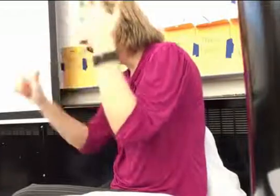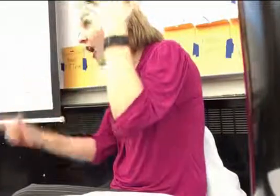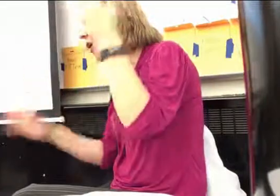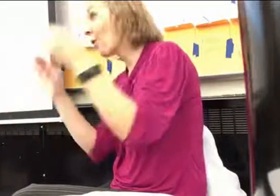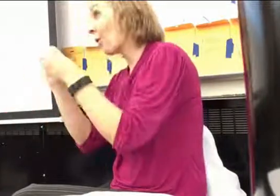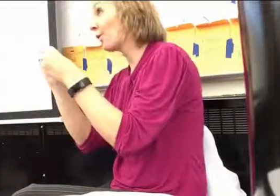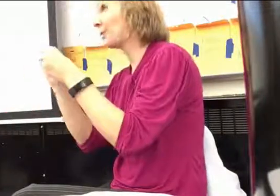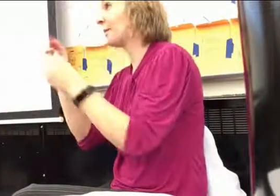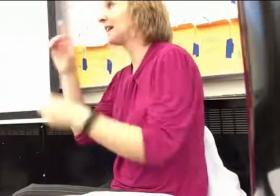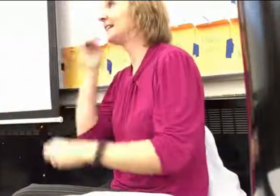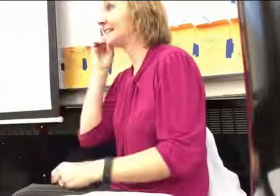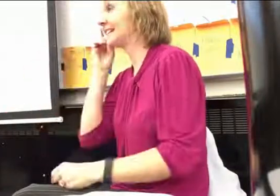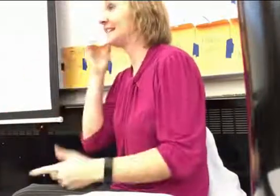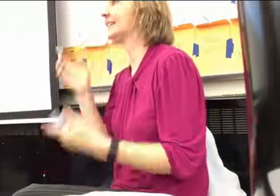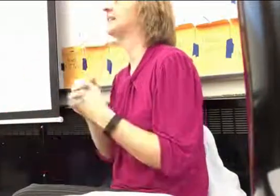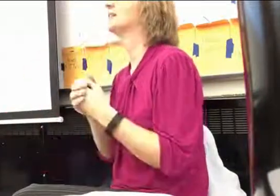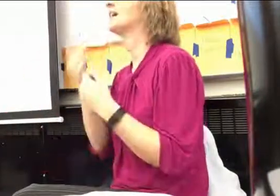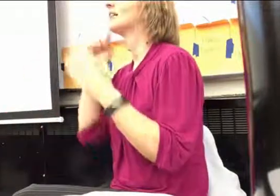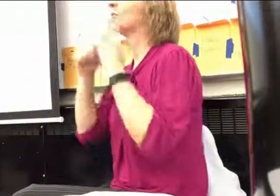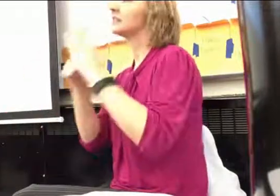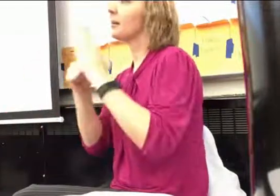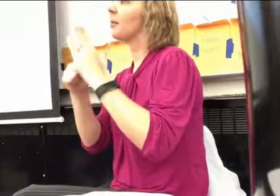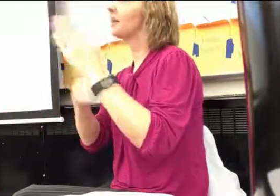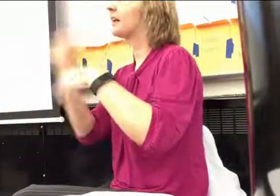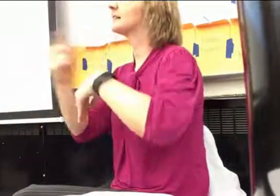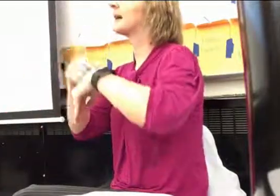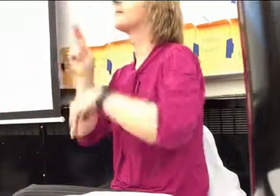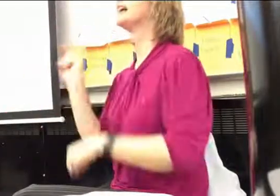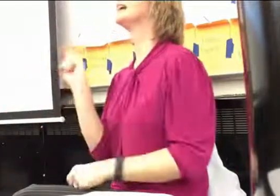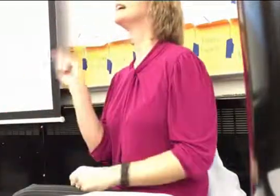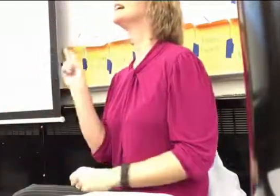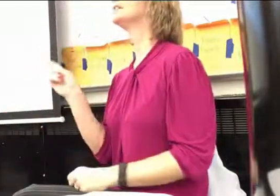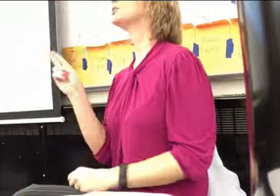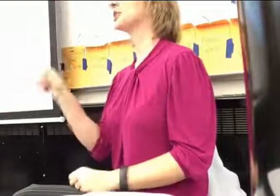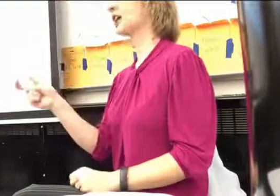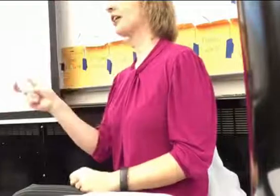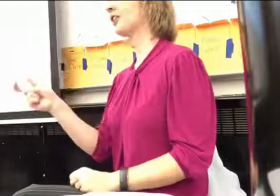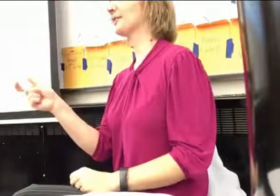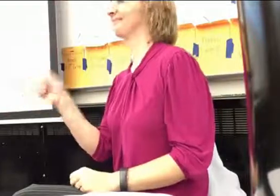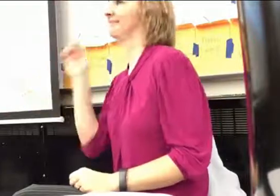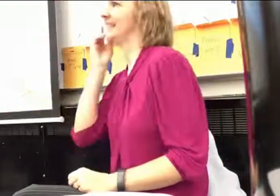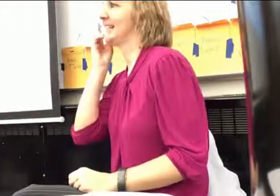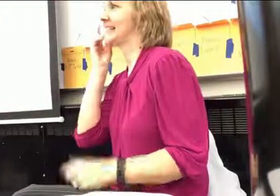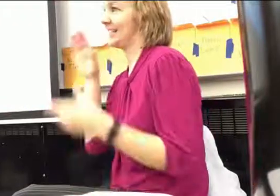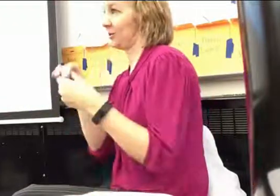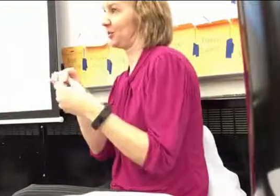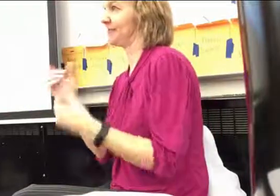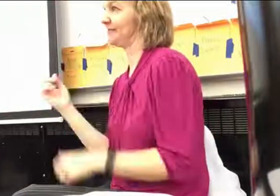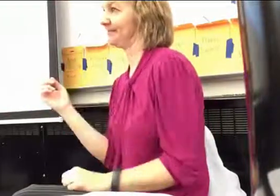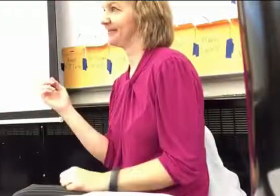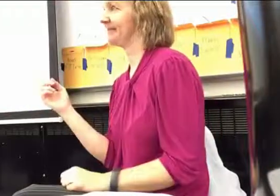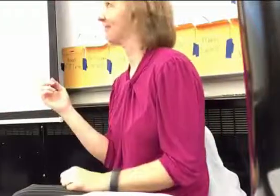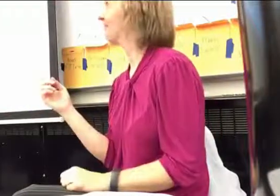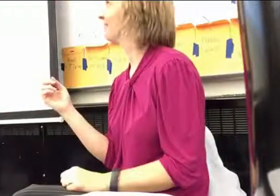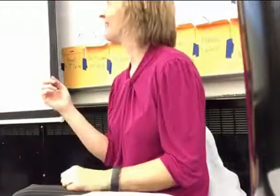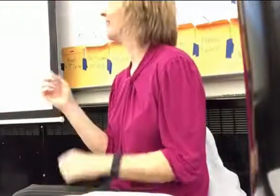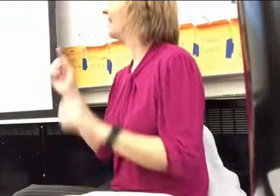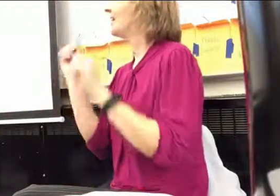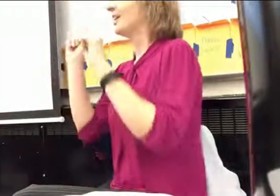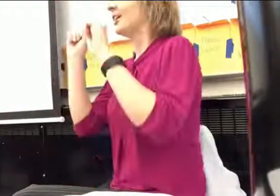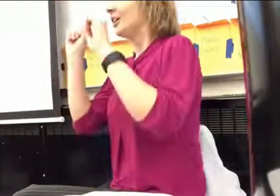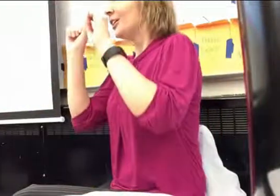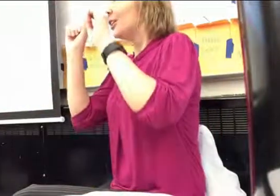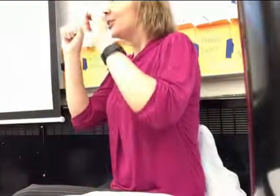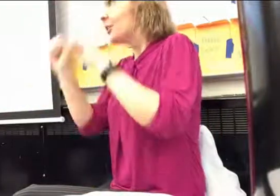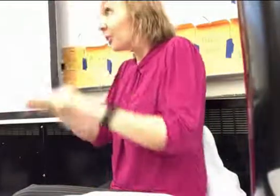Disney Company. For example, next time you go to the History Channel, that's owned by Disney. Okay? Now, you can buy all